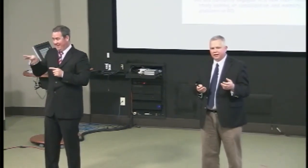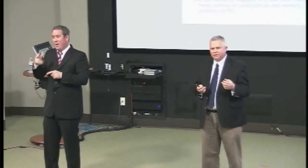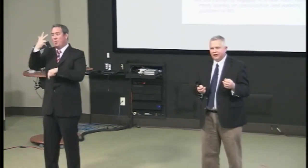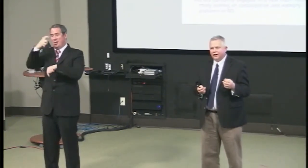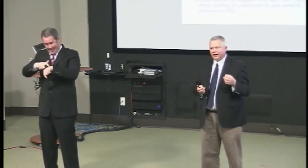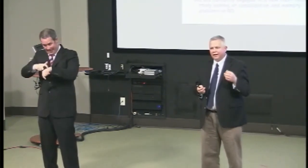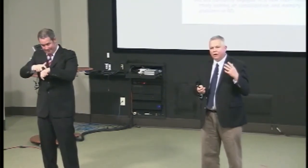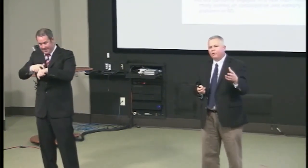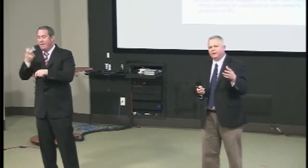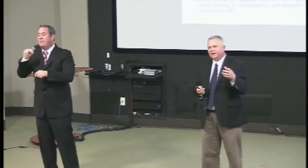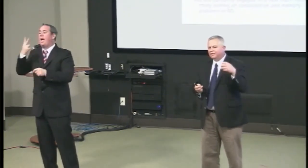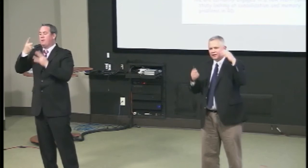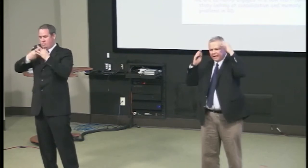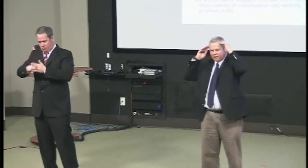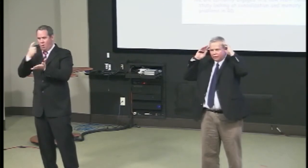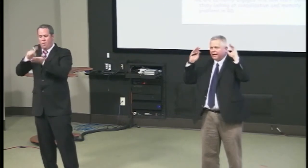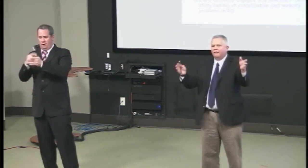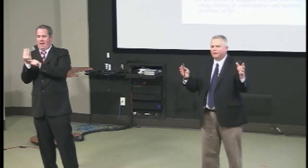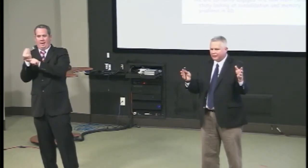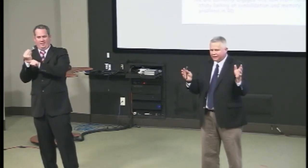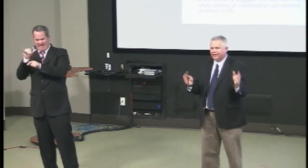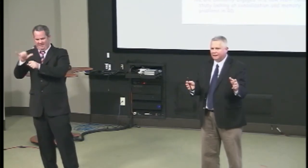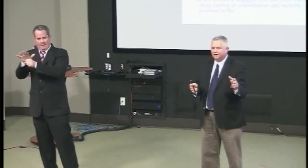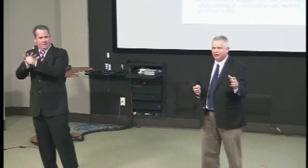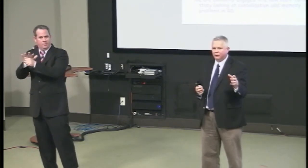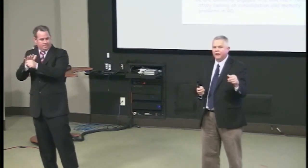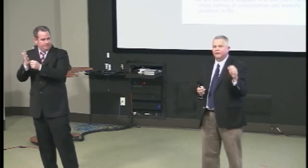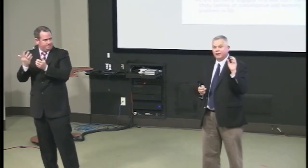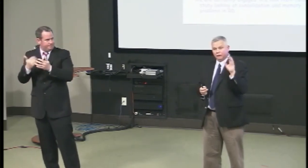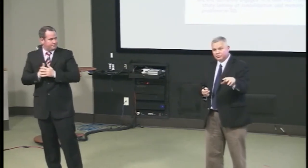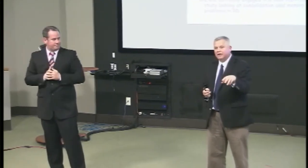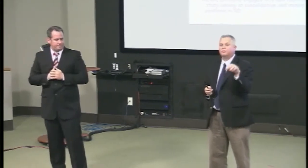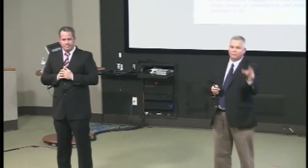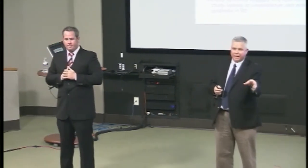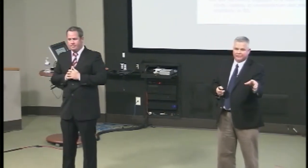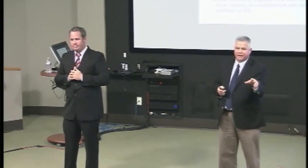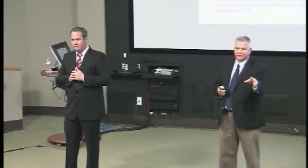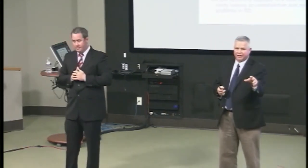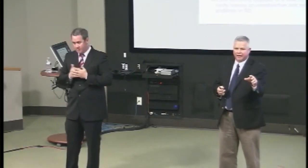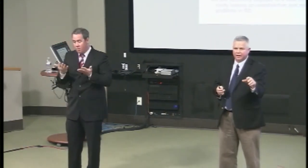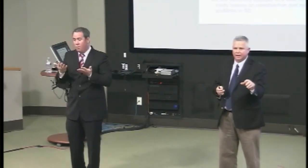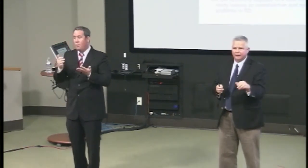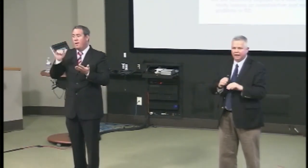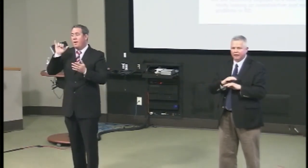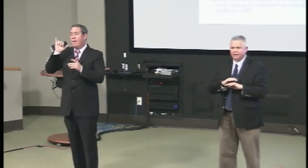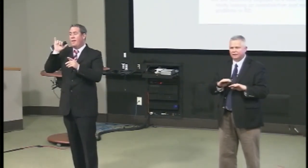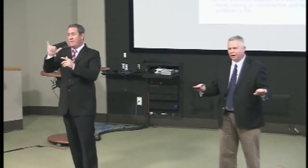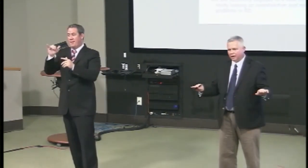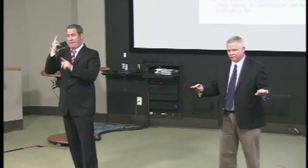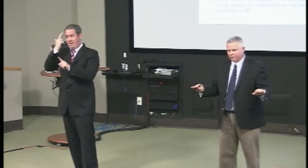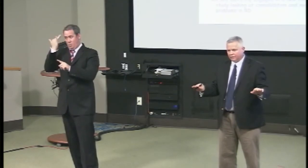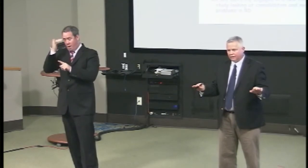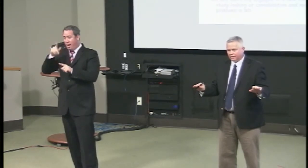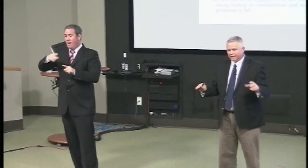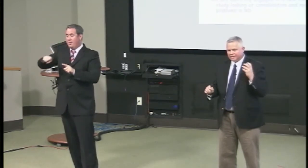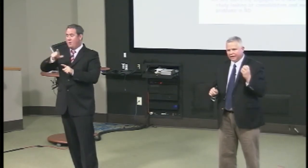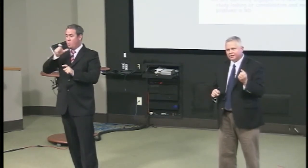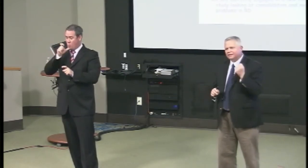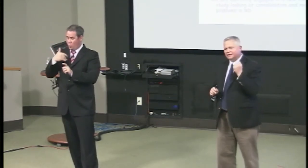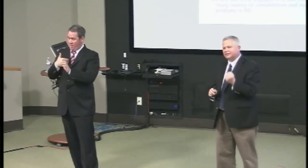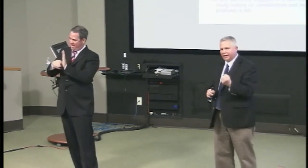beautiful kids. They go home at the end of the day knowing everything that they need to know. They go to sleep, they come back the next day, and it's gone.